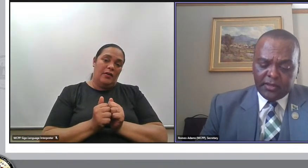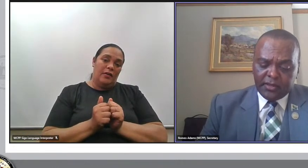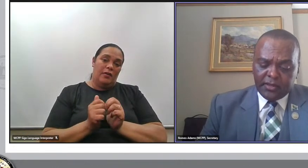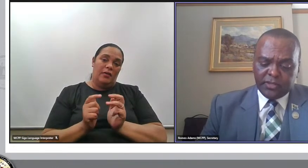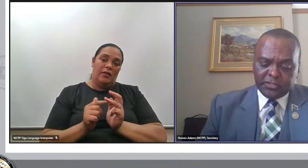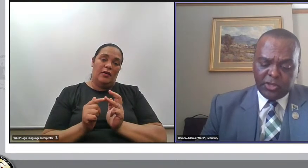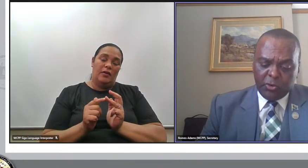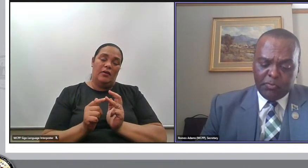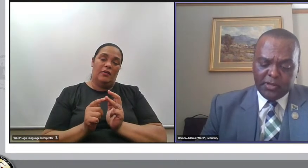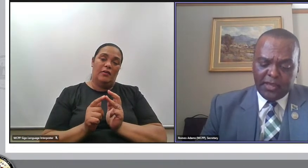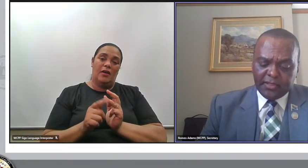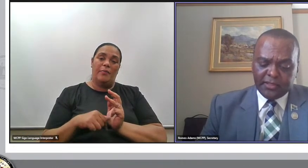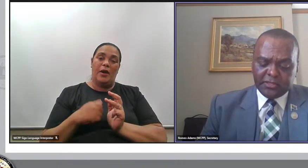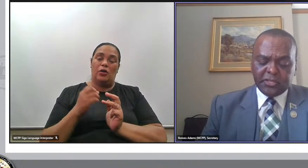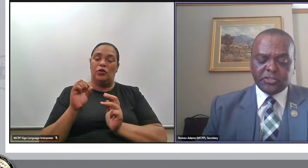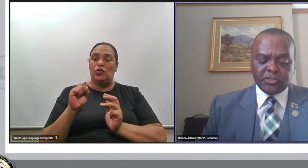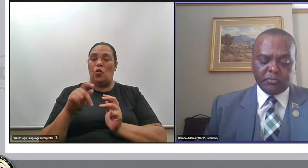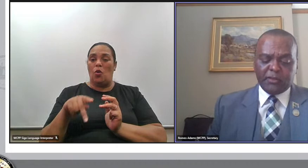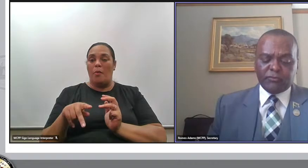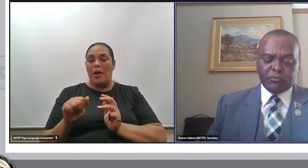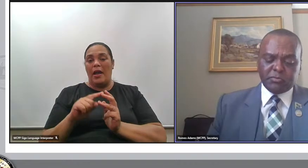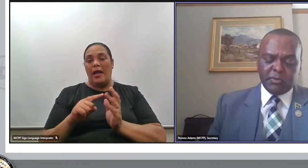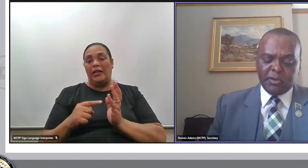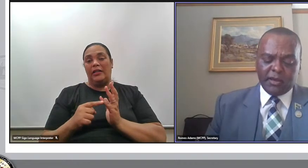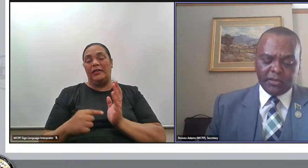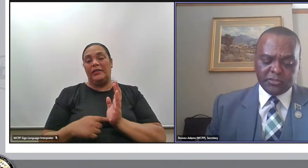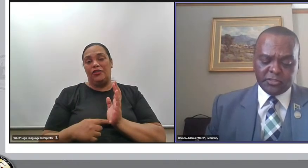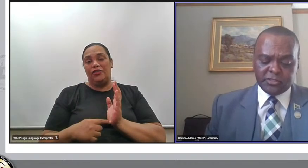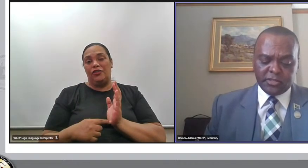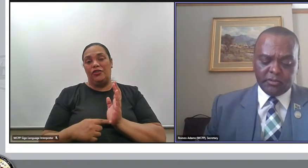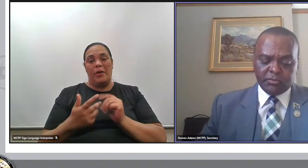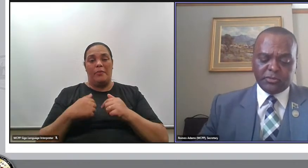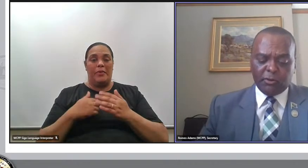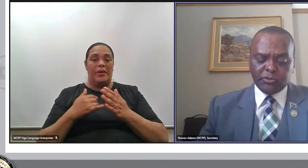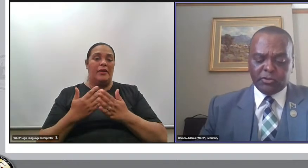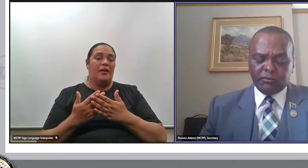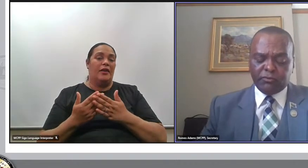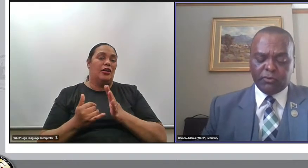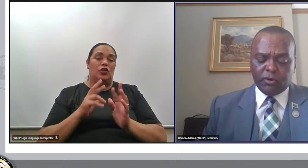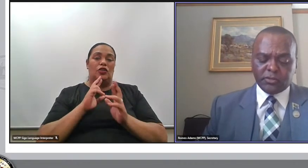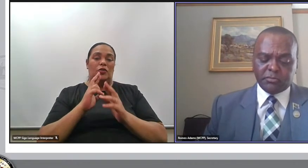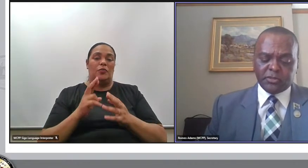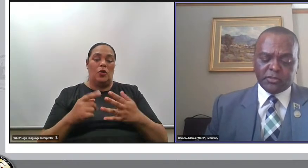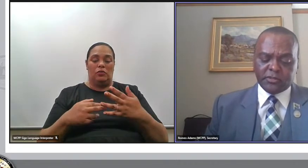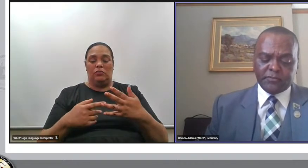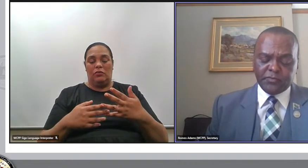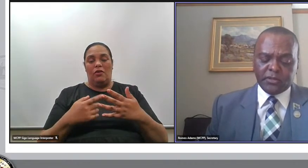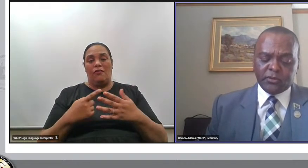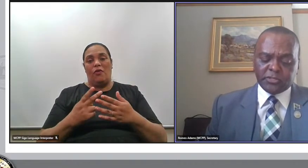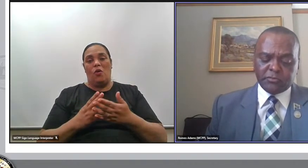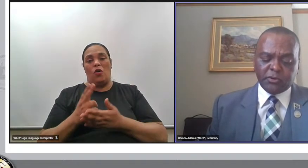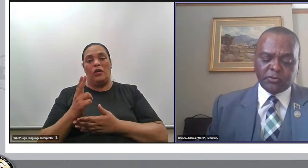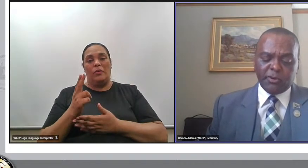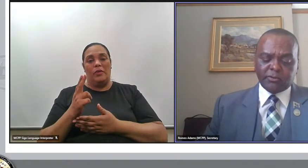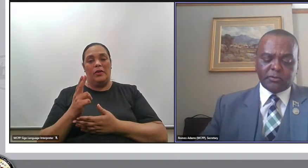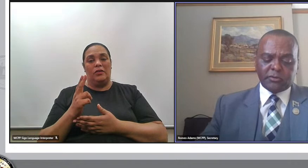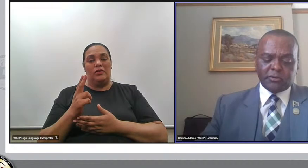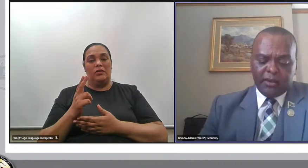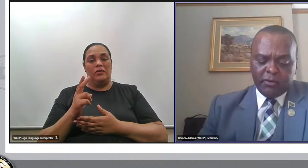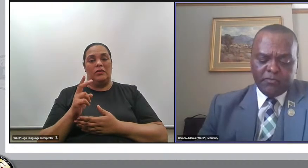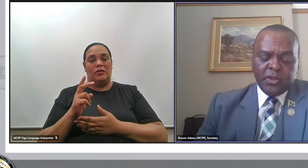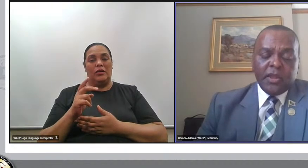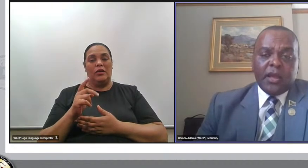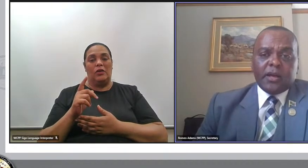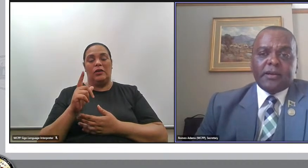In terms of the SOPA and the digital platforms, maybe I can just respond to that for Honourable, the question posed by